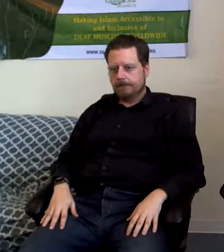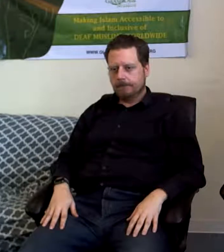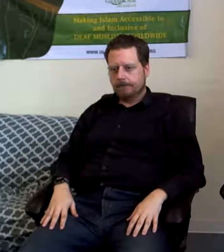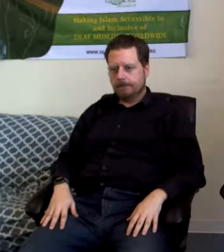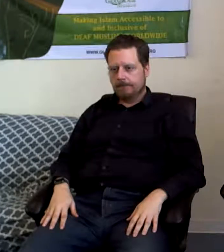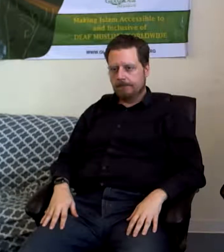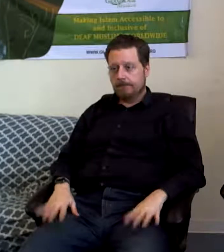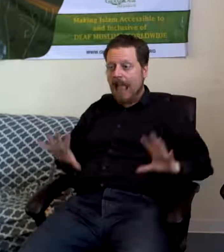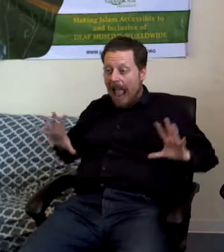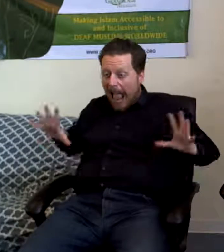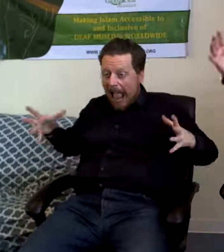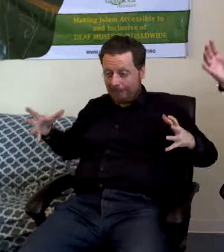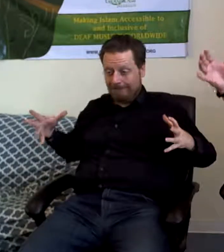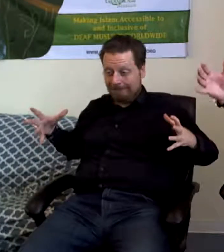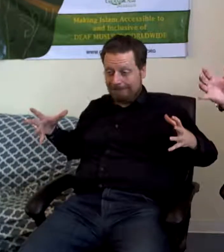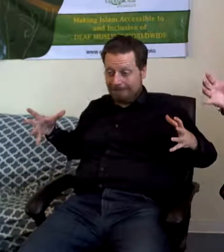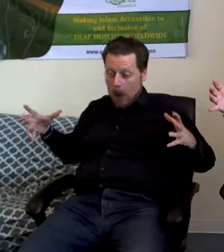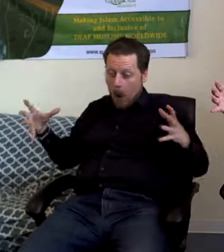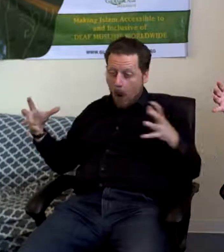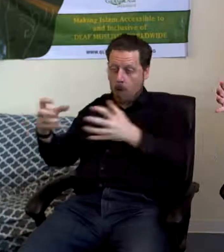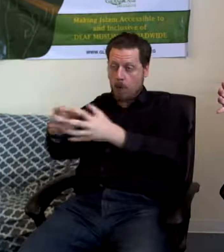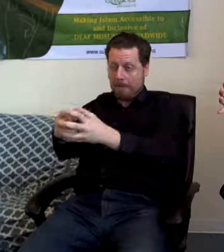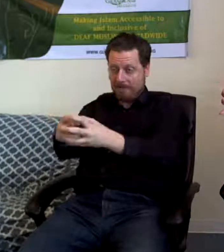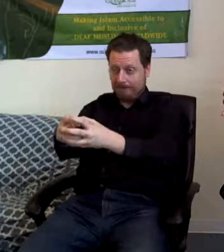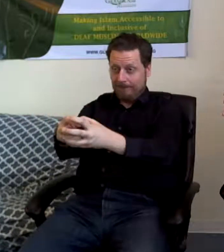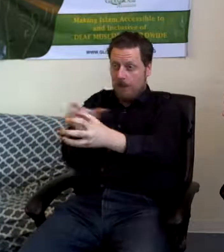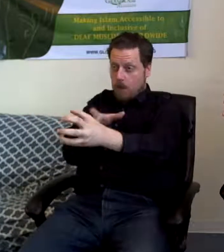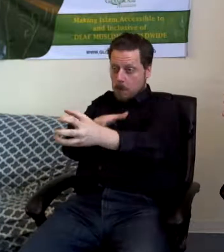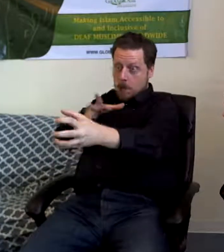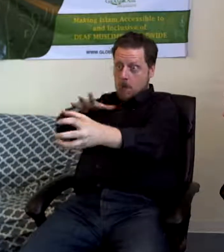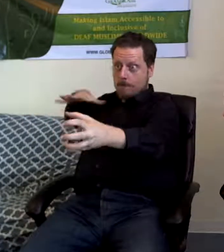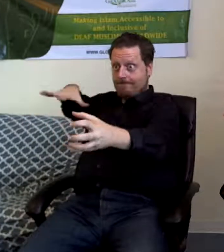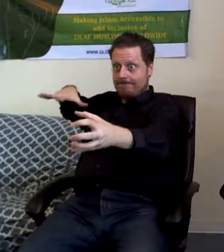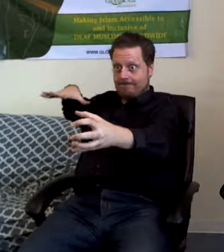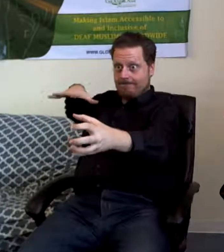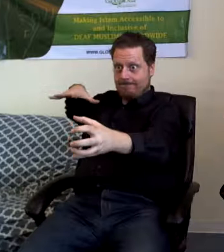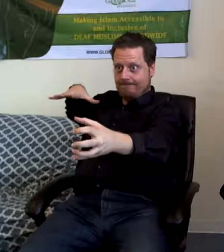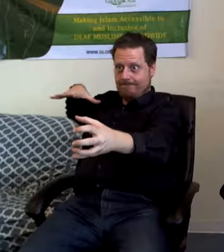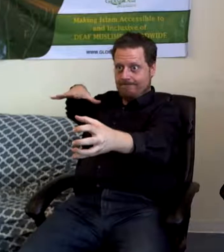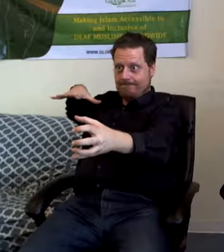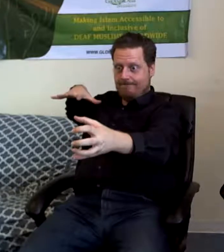Then all of these galaxies together,